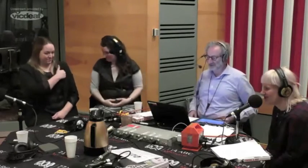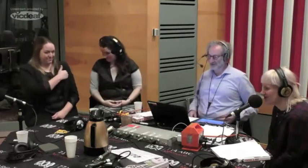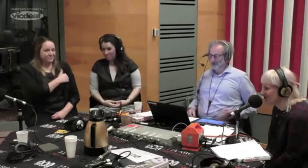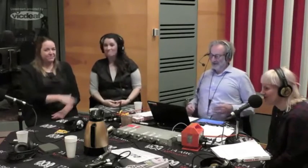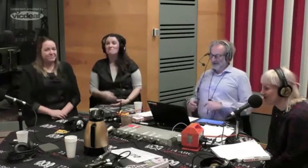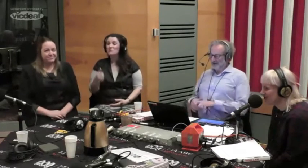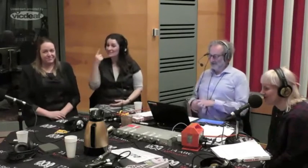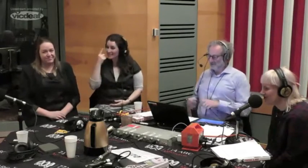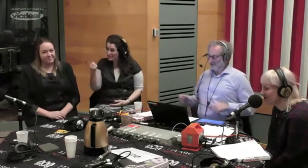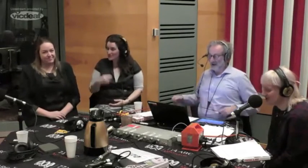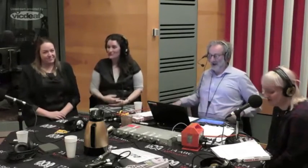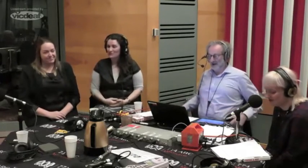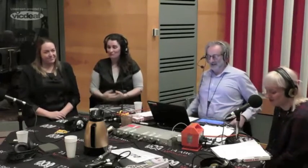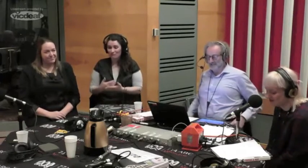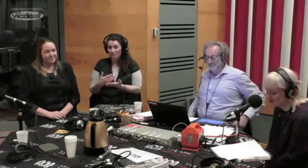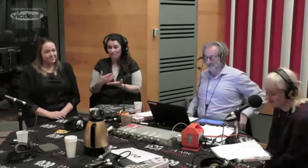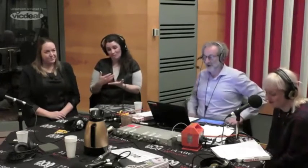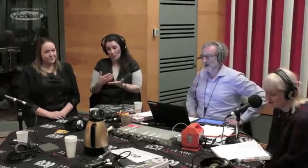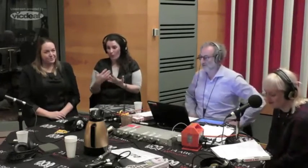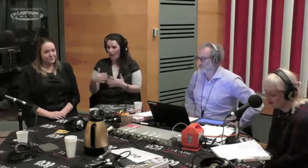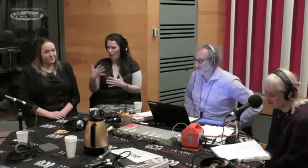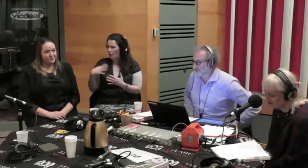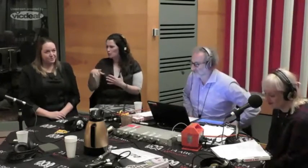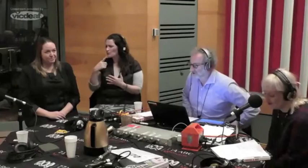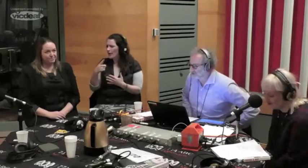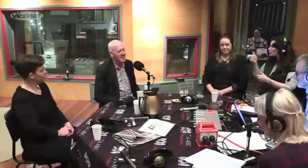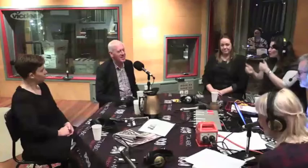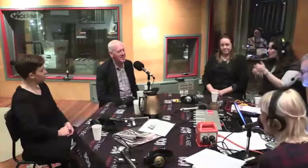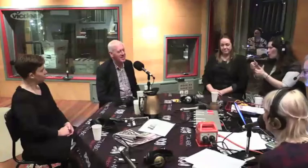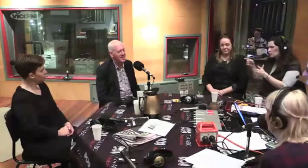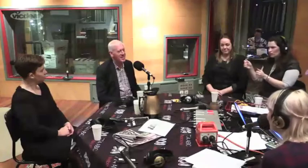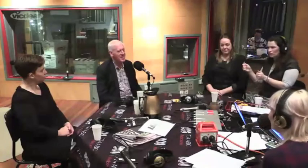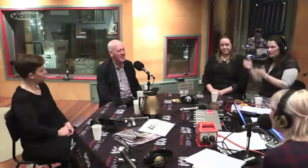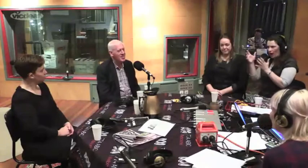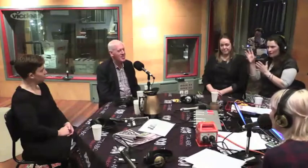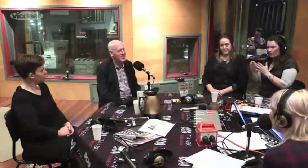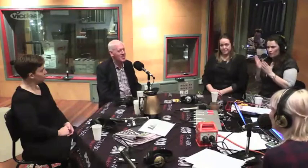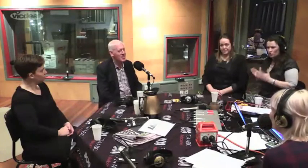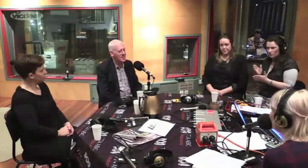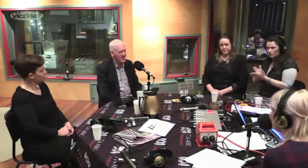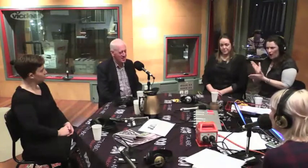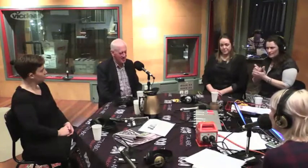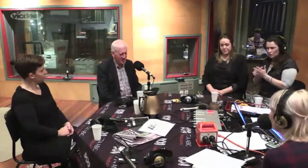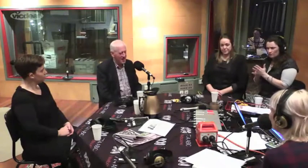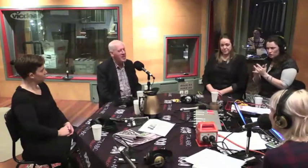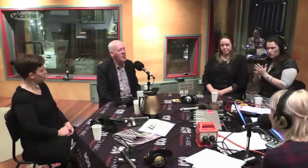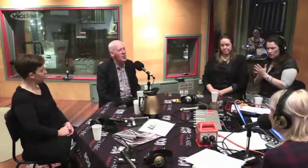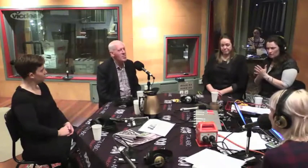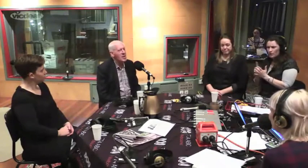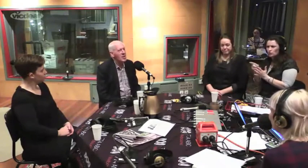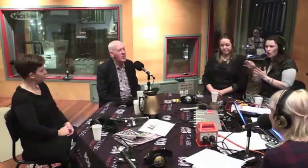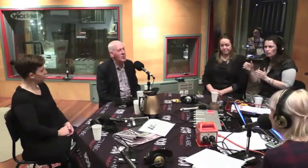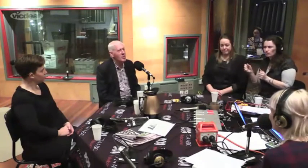congratulations on, I said retiring from the Human Rights Commission, and you've already told me that you're not retired.